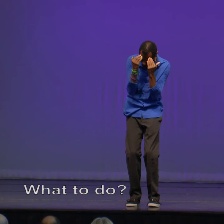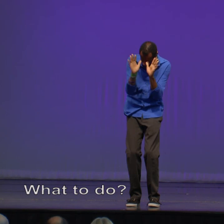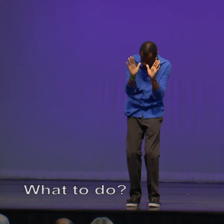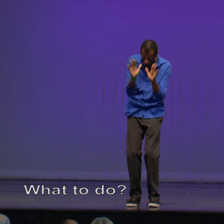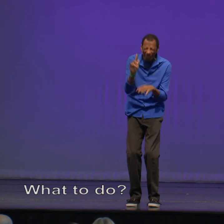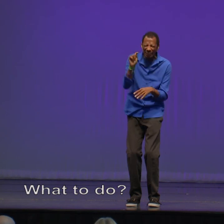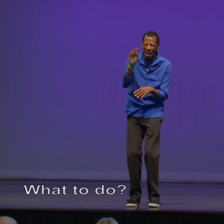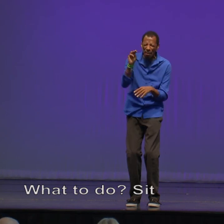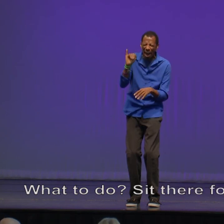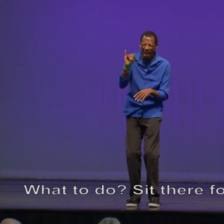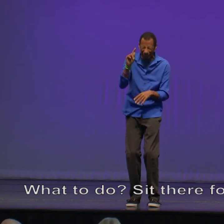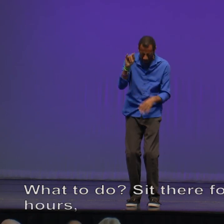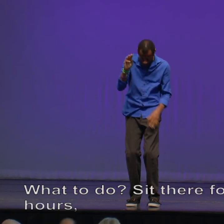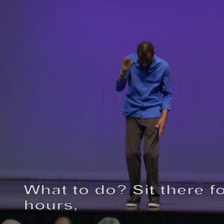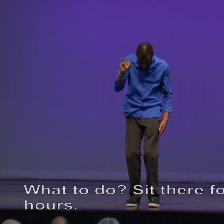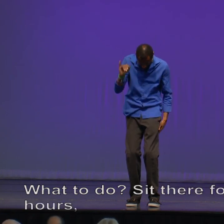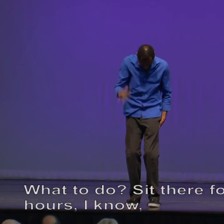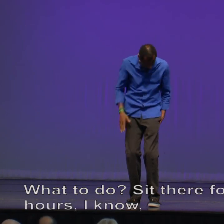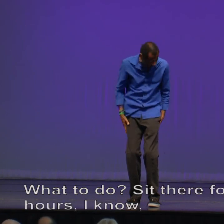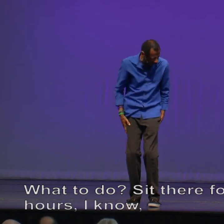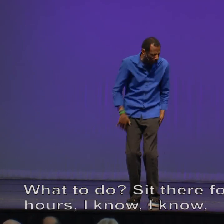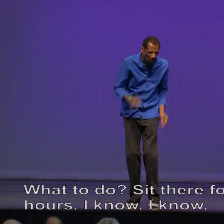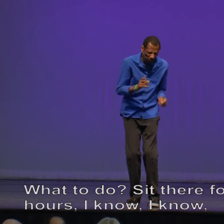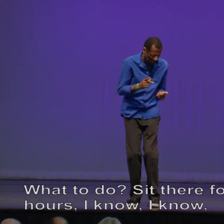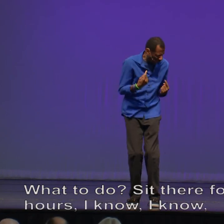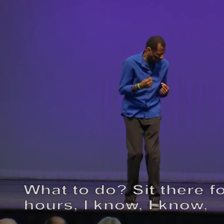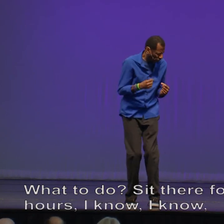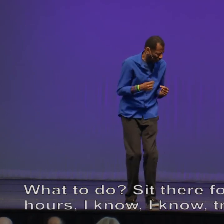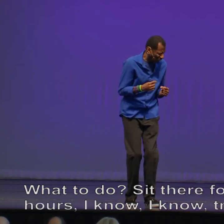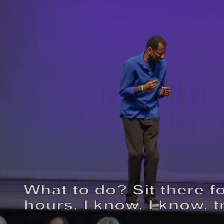know. TMI. Okay, let me try.